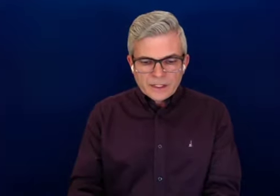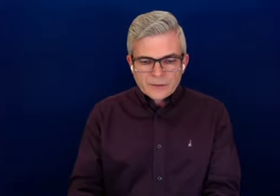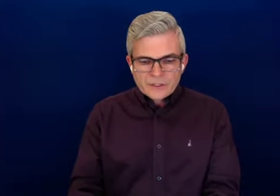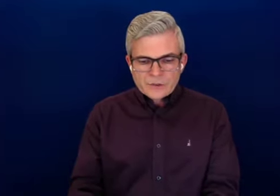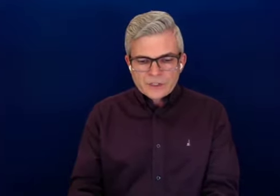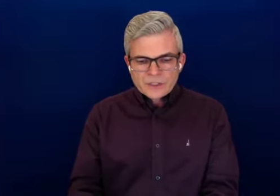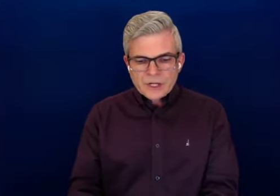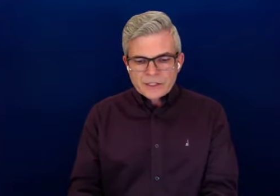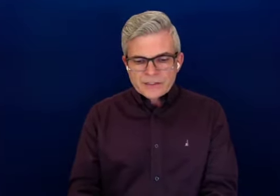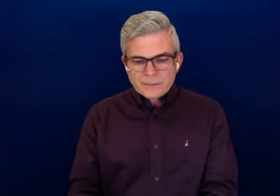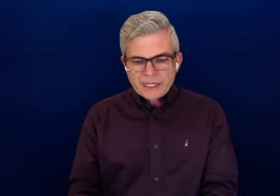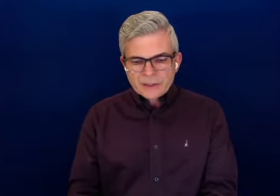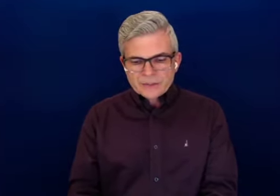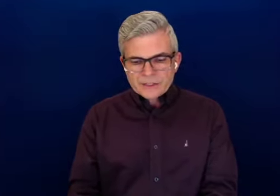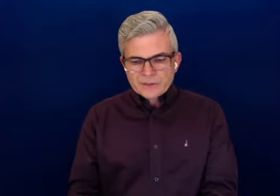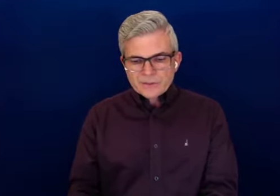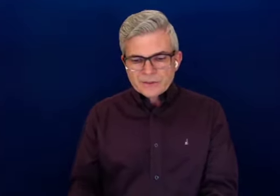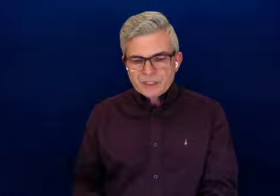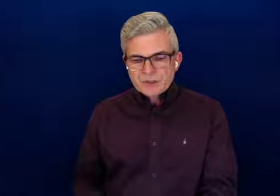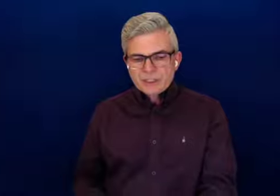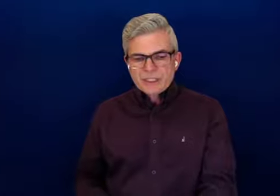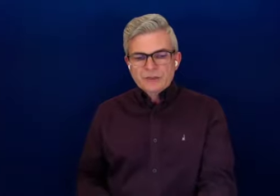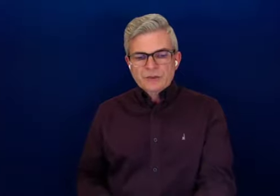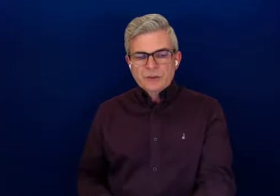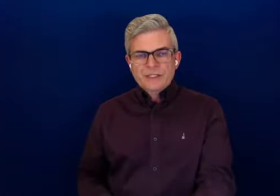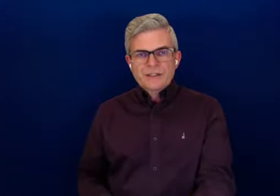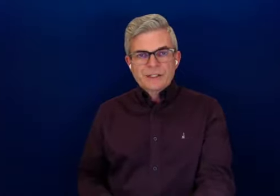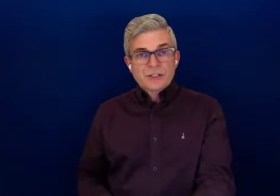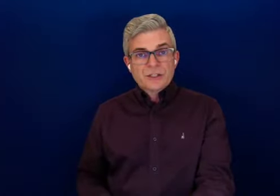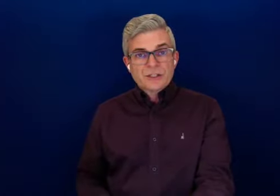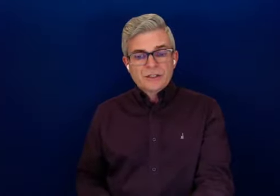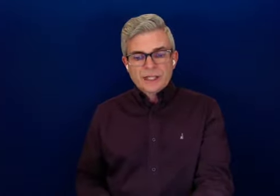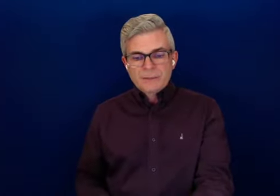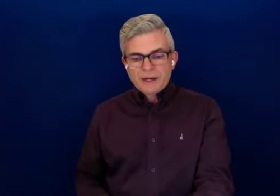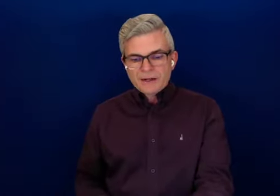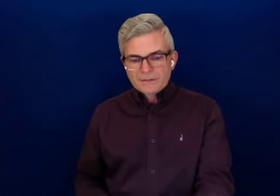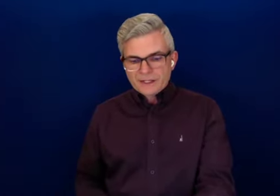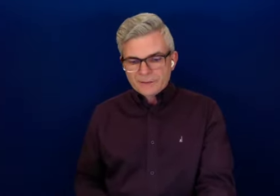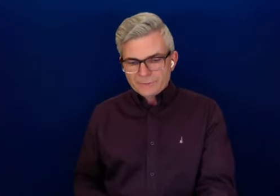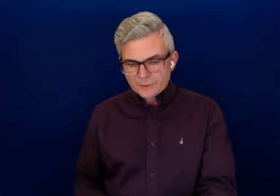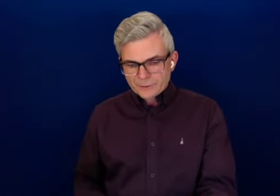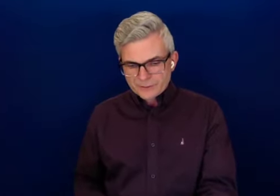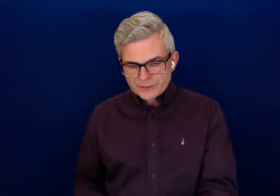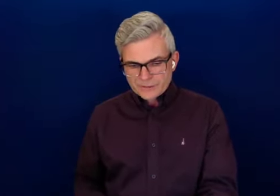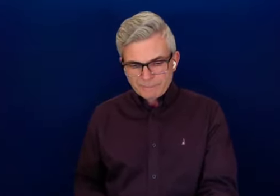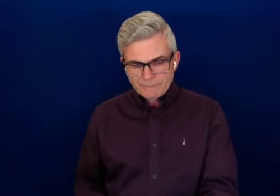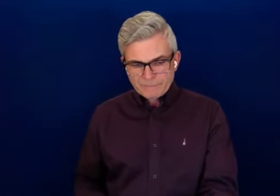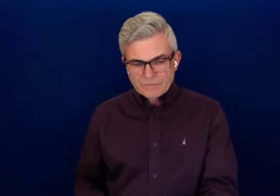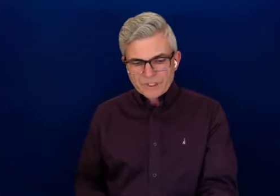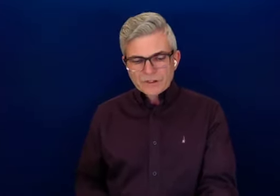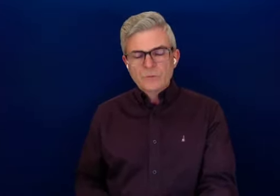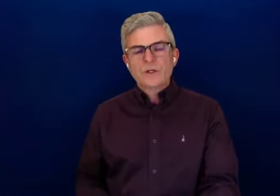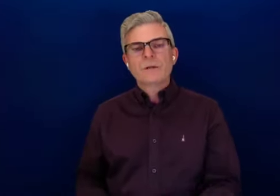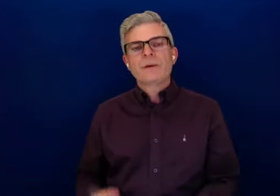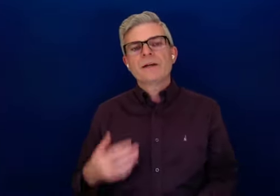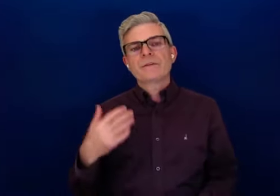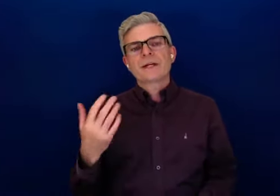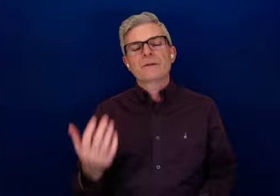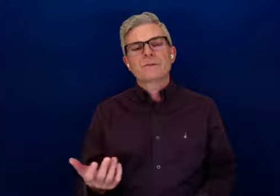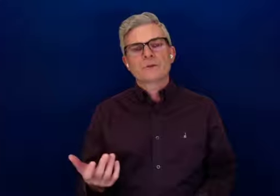Now, this one talks about the difference between transitions and modified verbs. You want to modify a verb